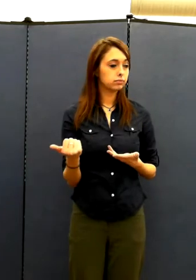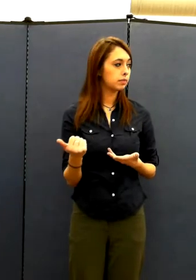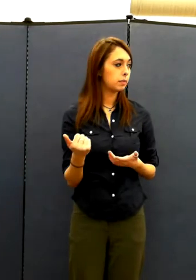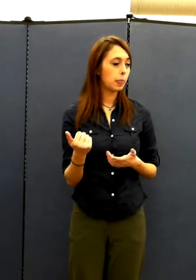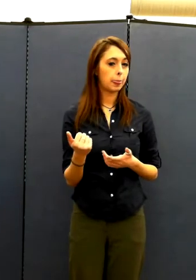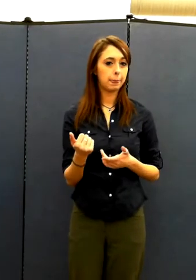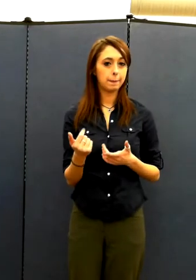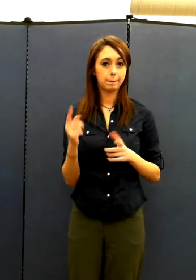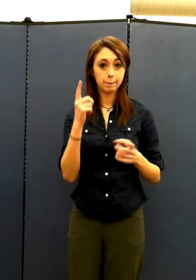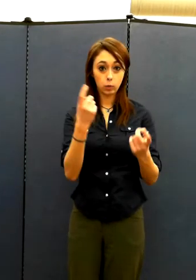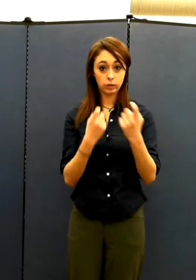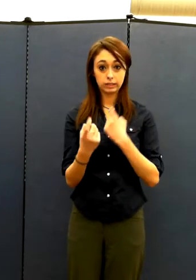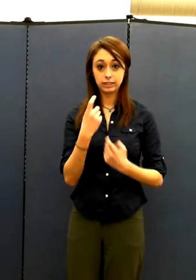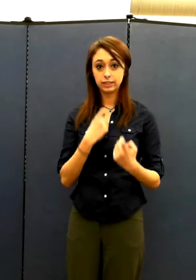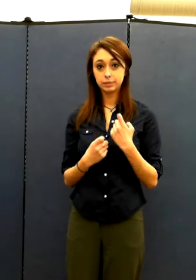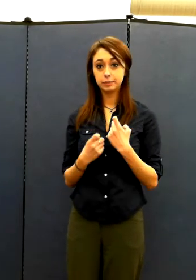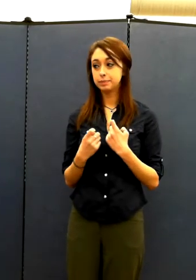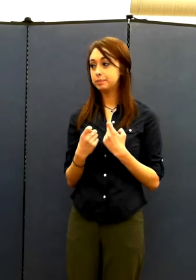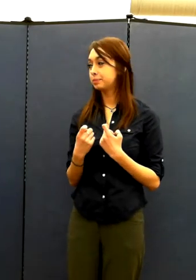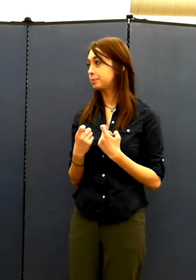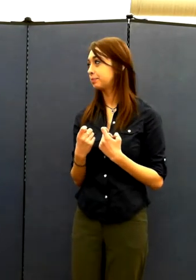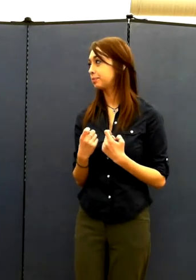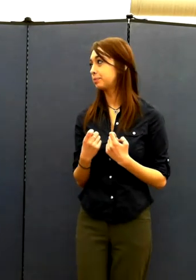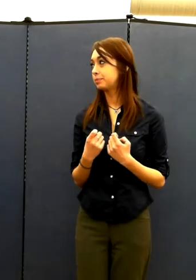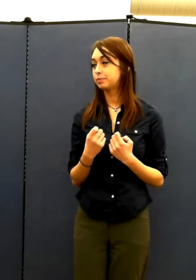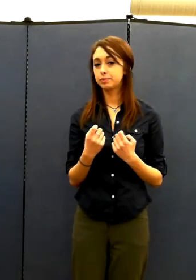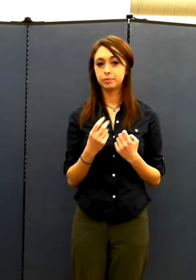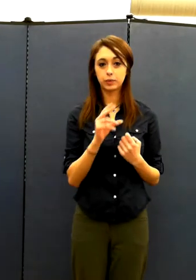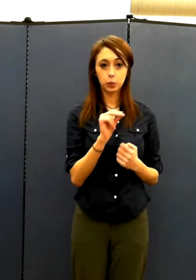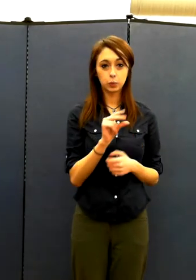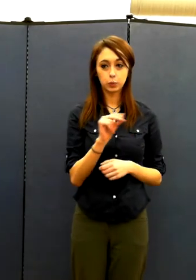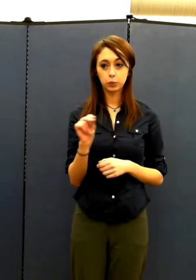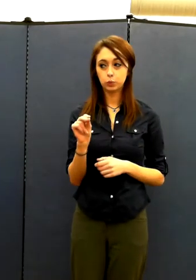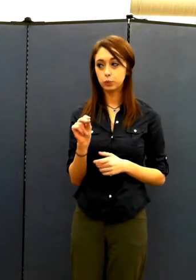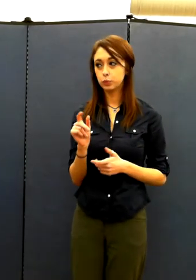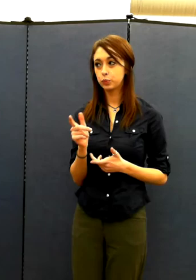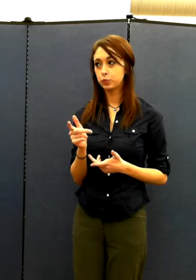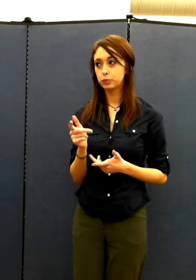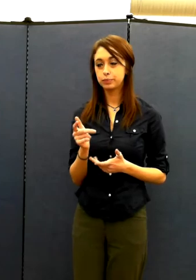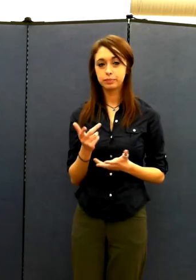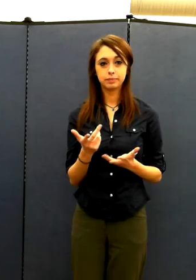False? No? You guys can stop.